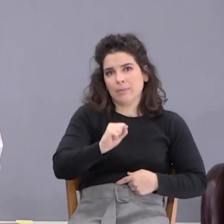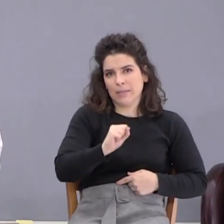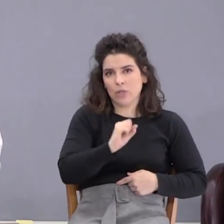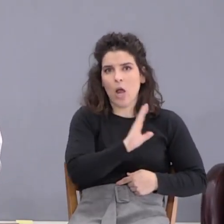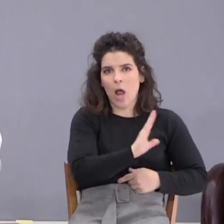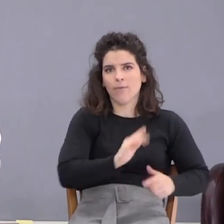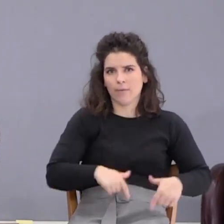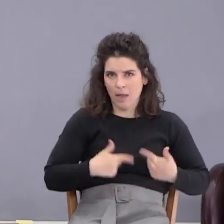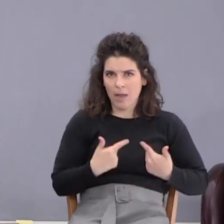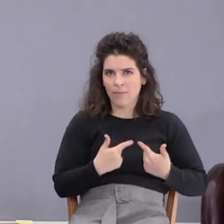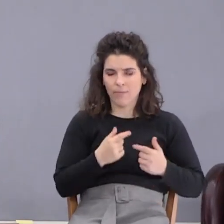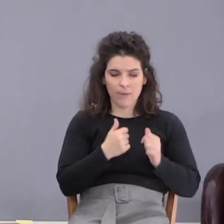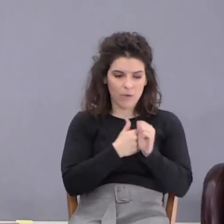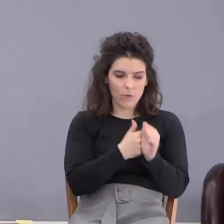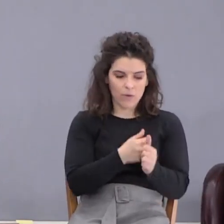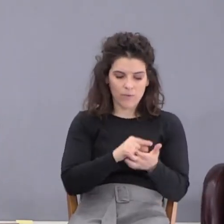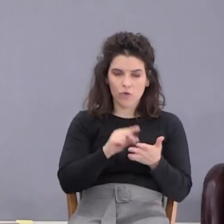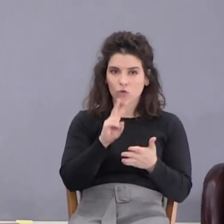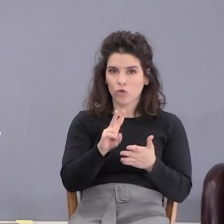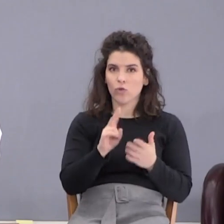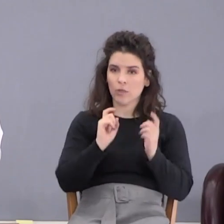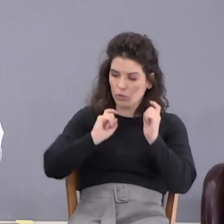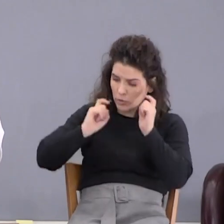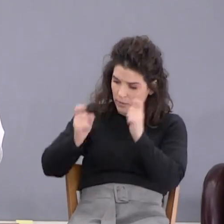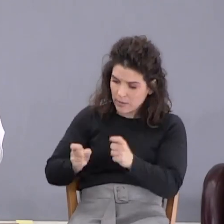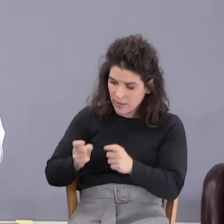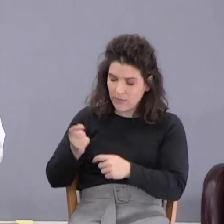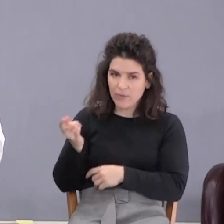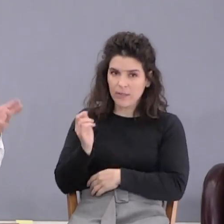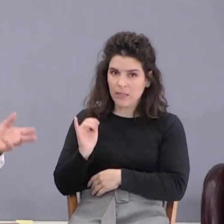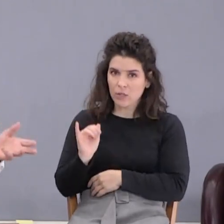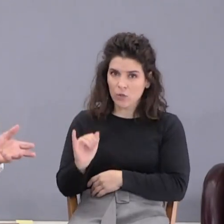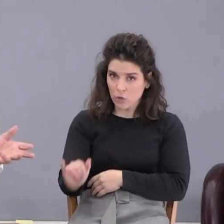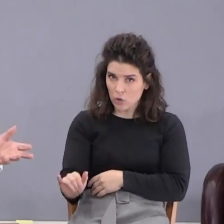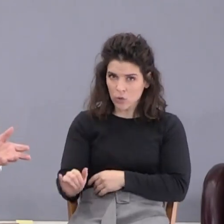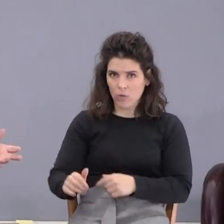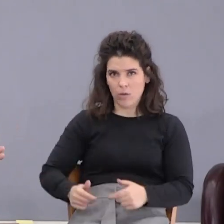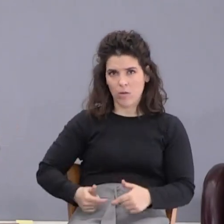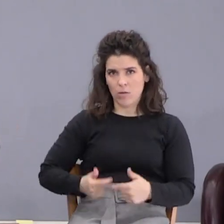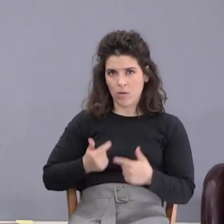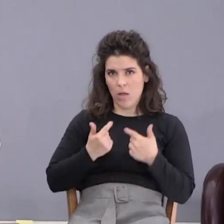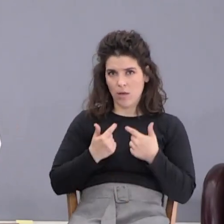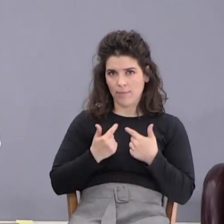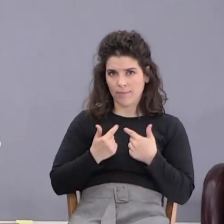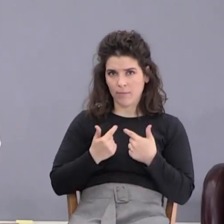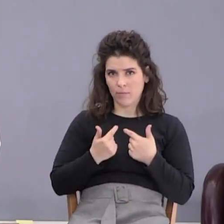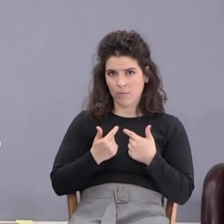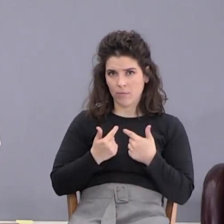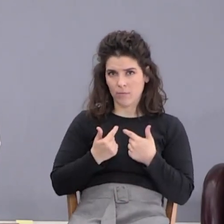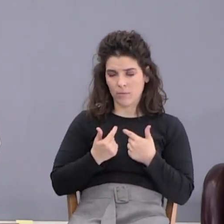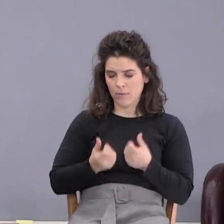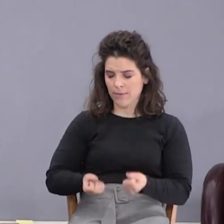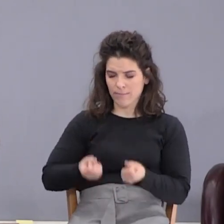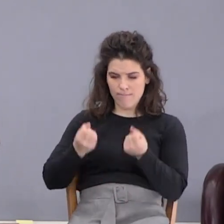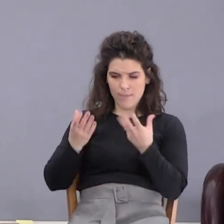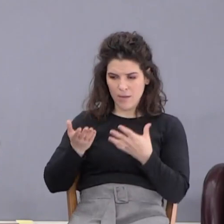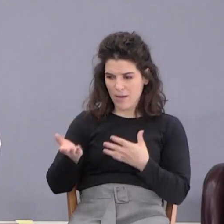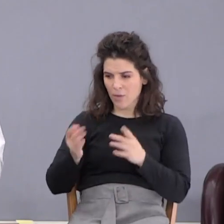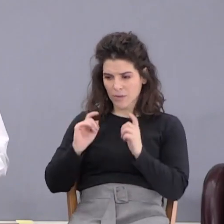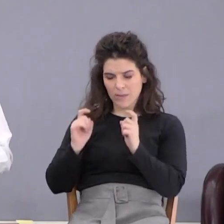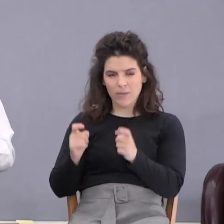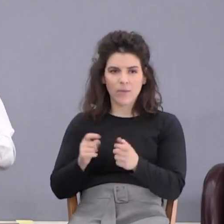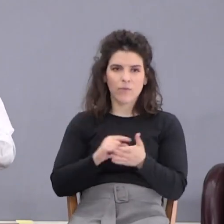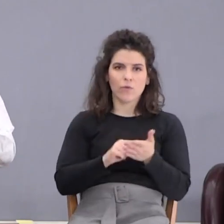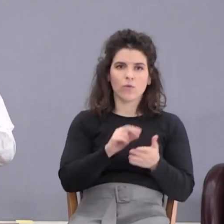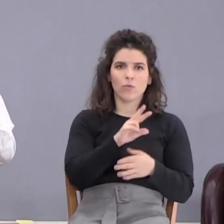verse 2, he should give eternal life to him, to as many as thou hast given him. Verse